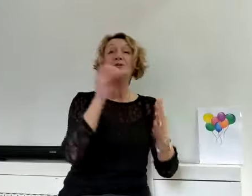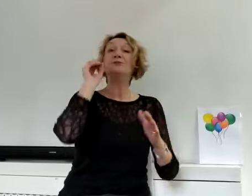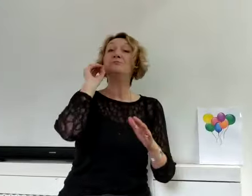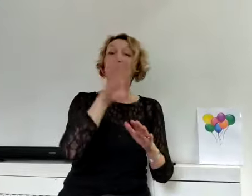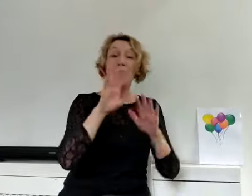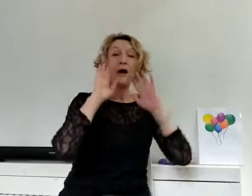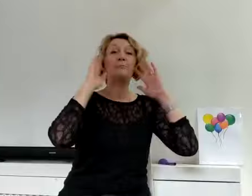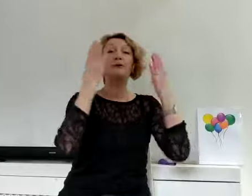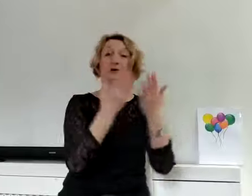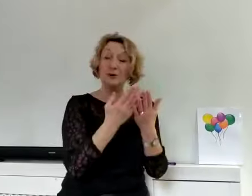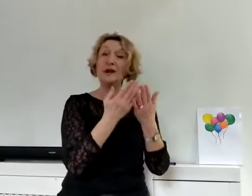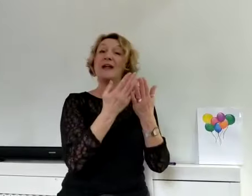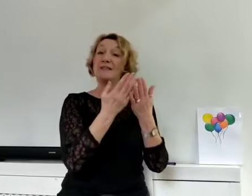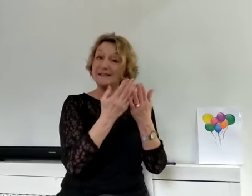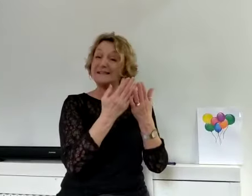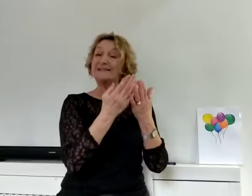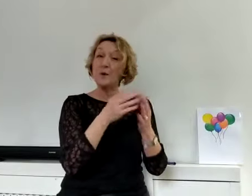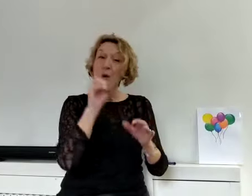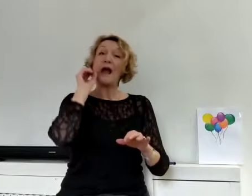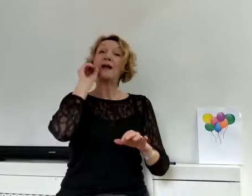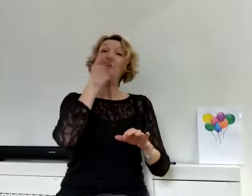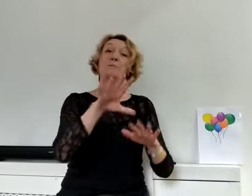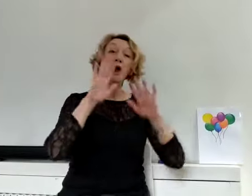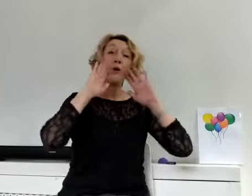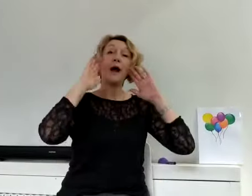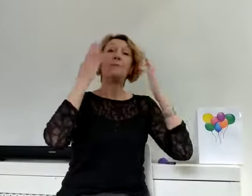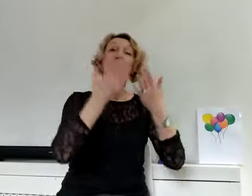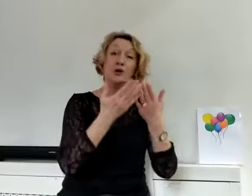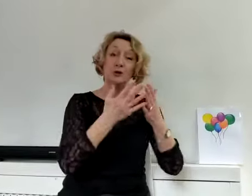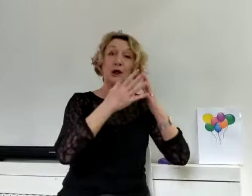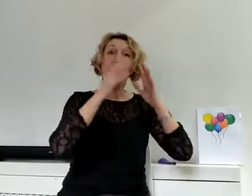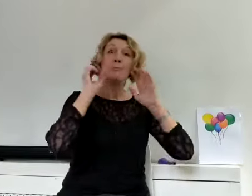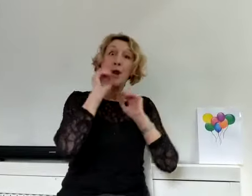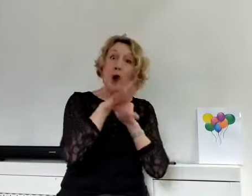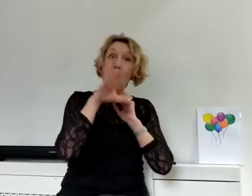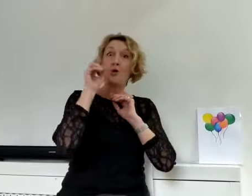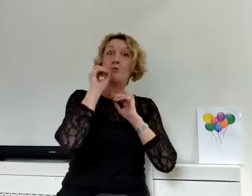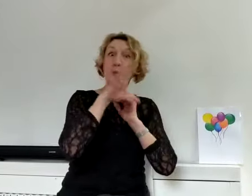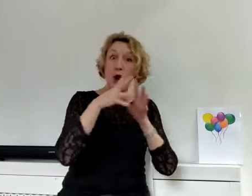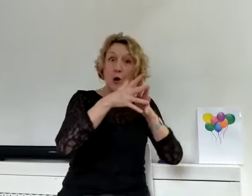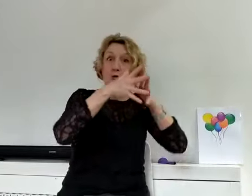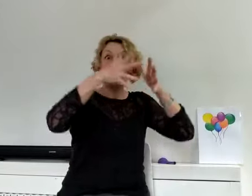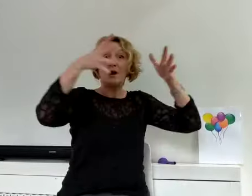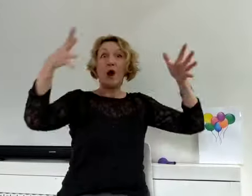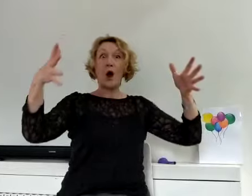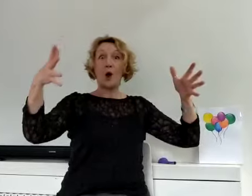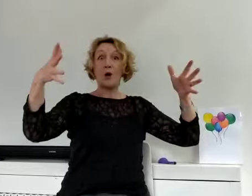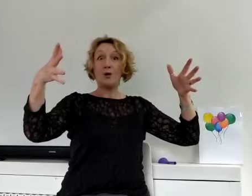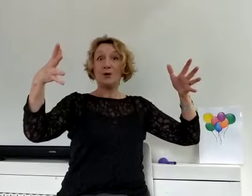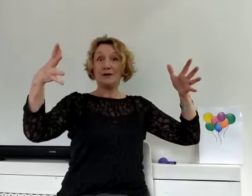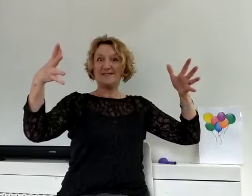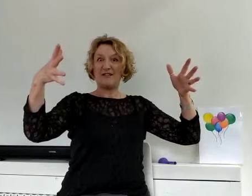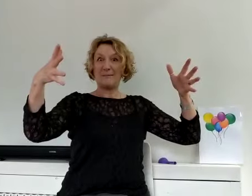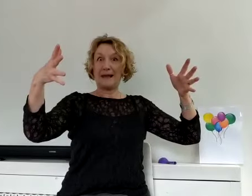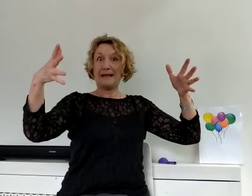balloon, blow our balloon. This is the way we blow our balloon, blow, blow, blow. It's very big